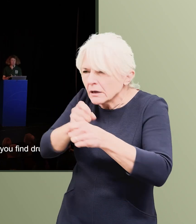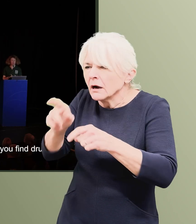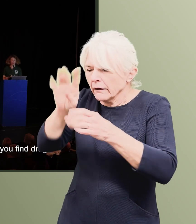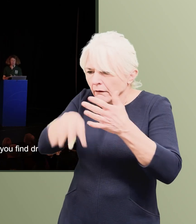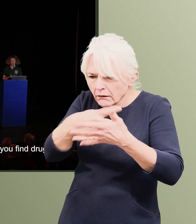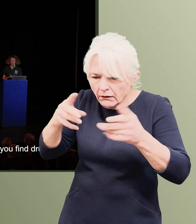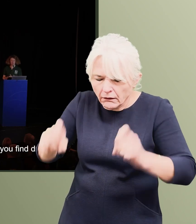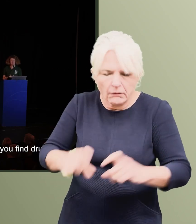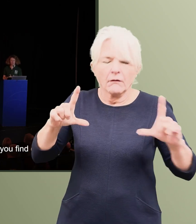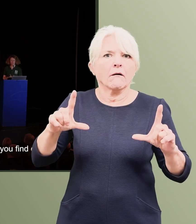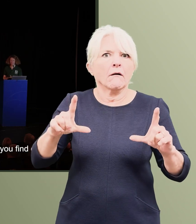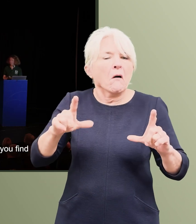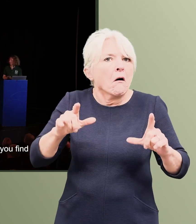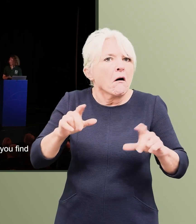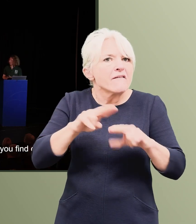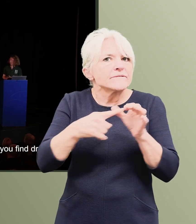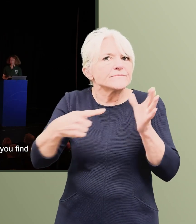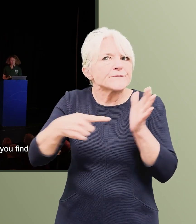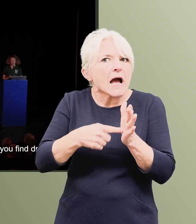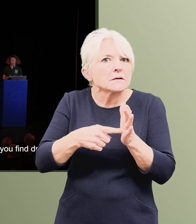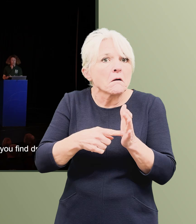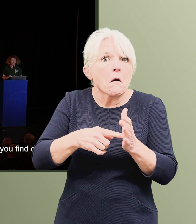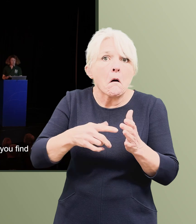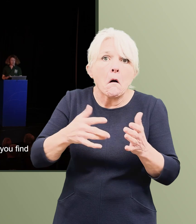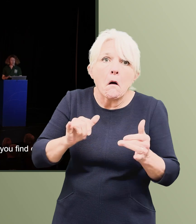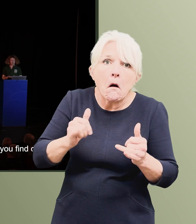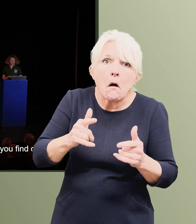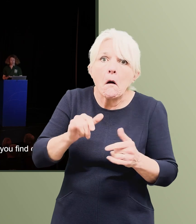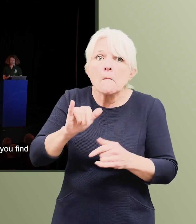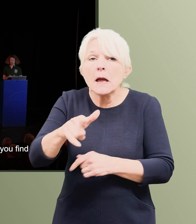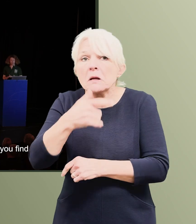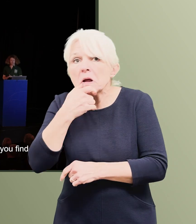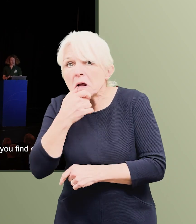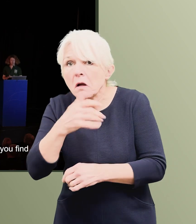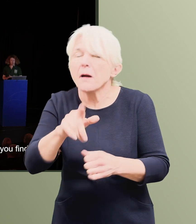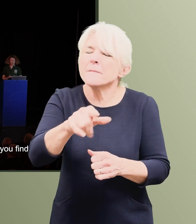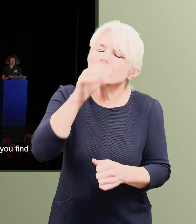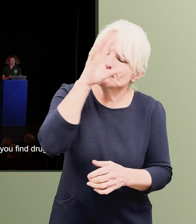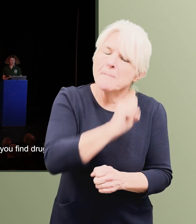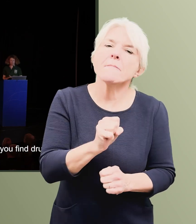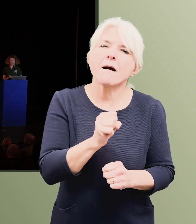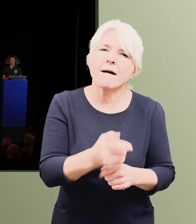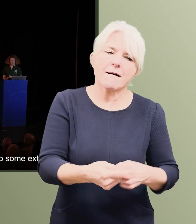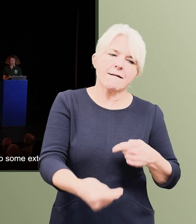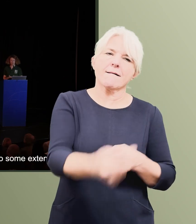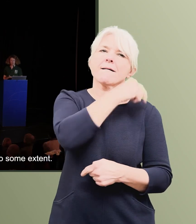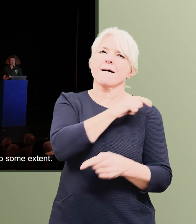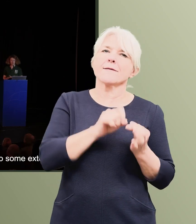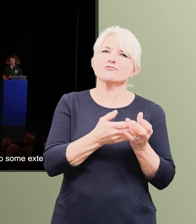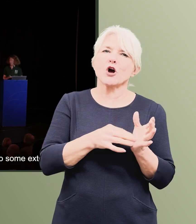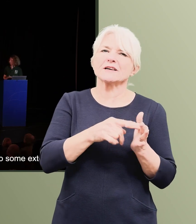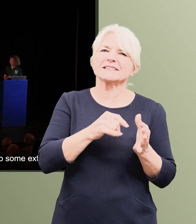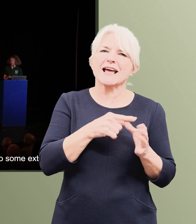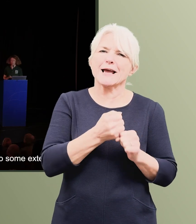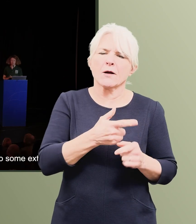was probably a pretty important thing, but also you find drugs in the environmental sample. That might be part of